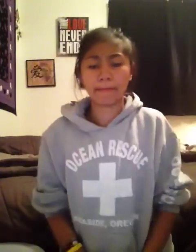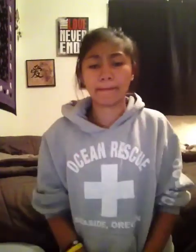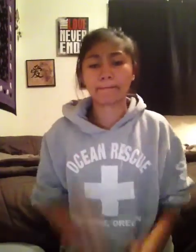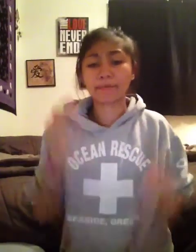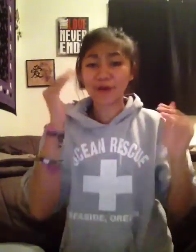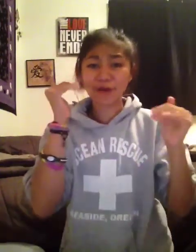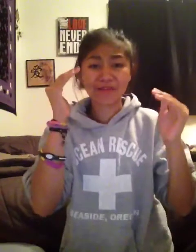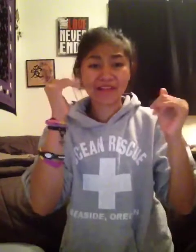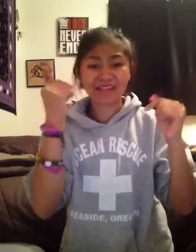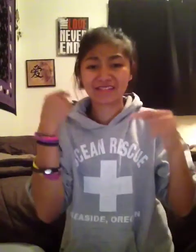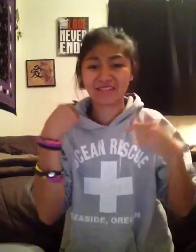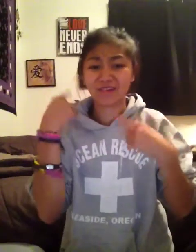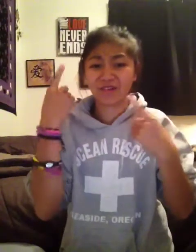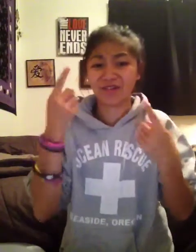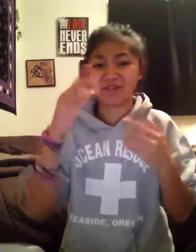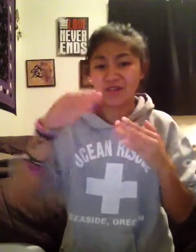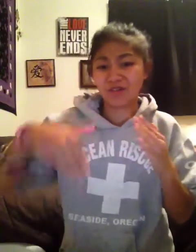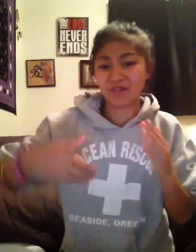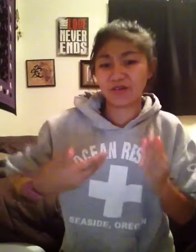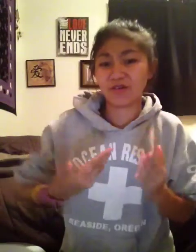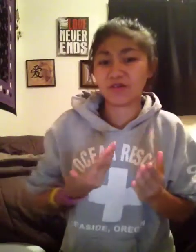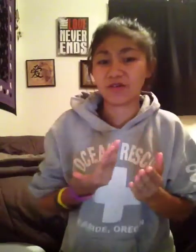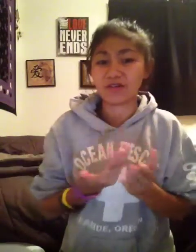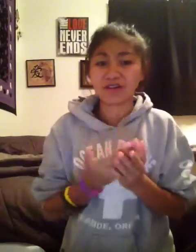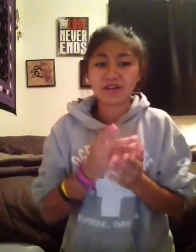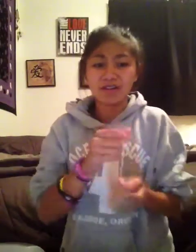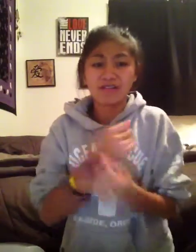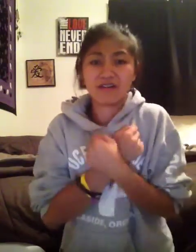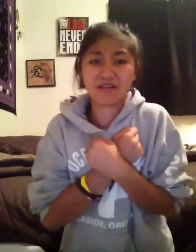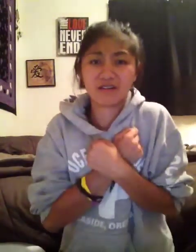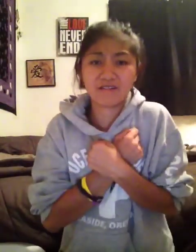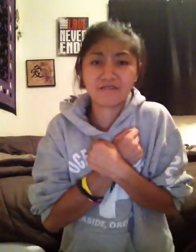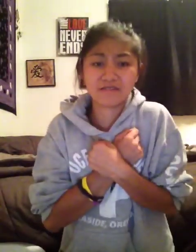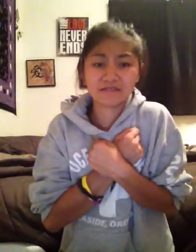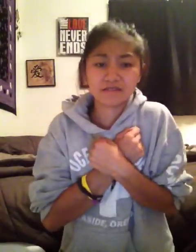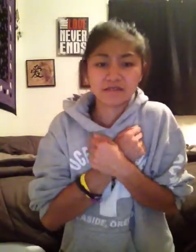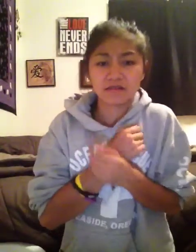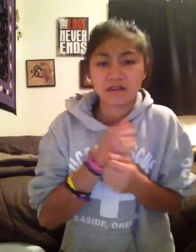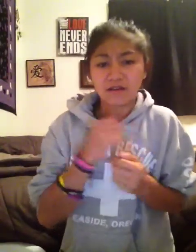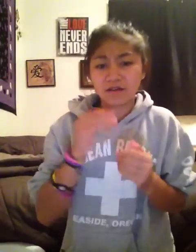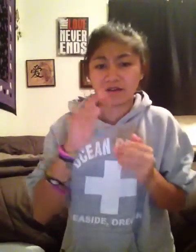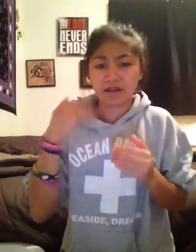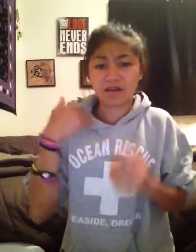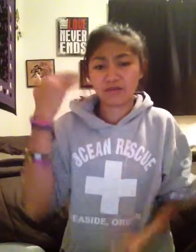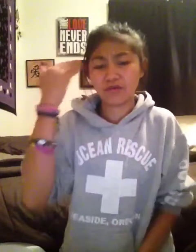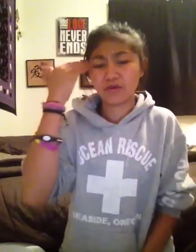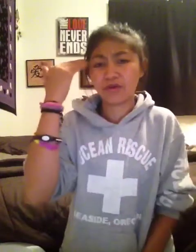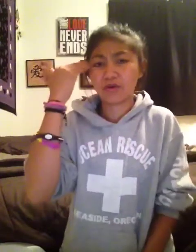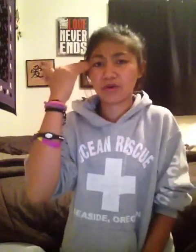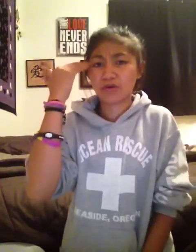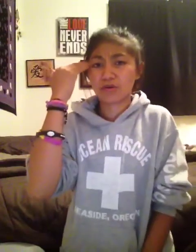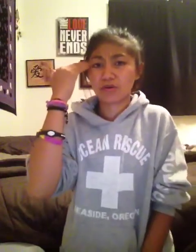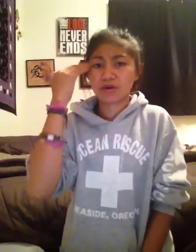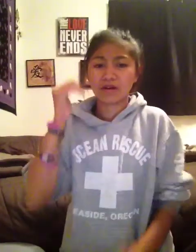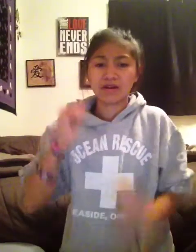Hold fast hope. Your love is all I've ever known. How